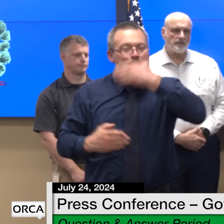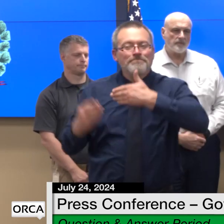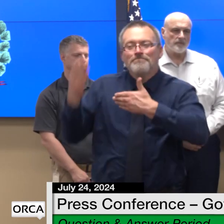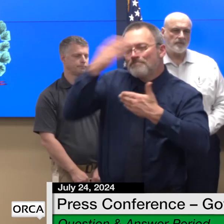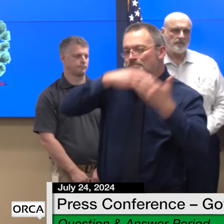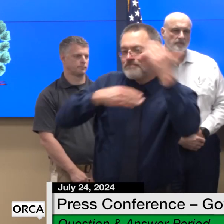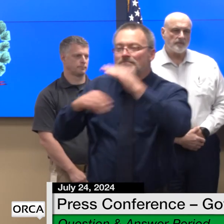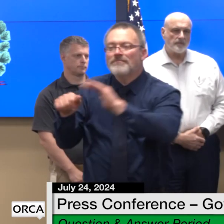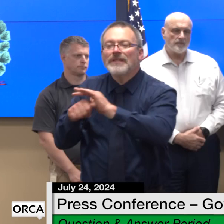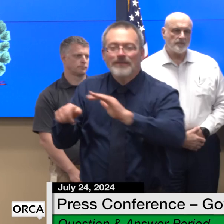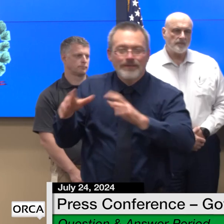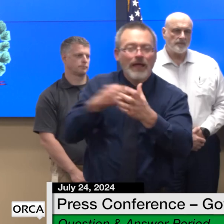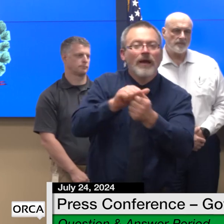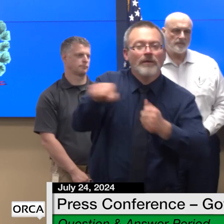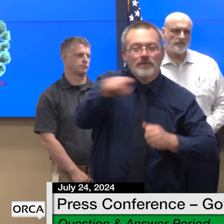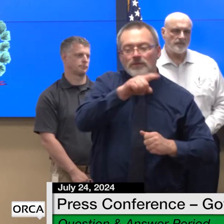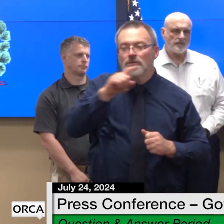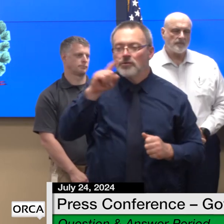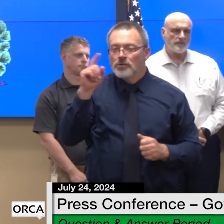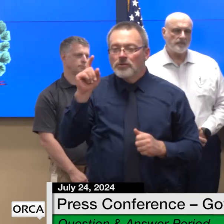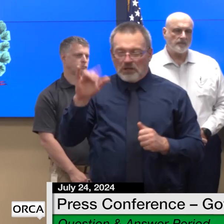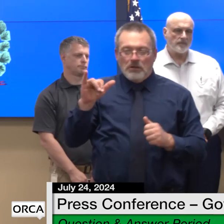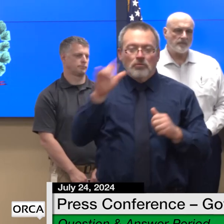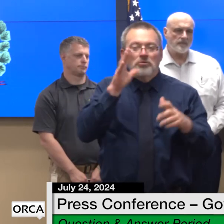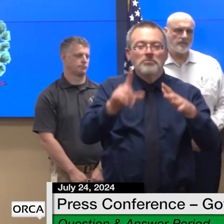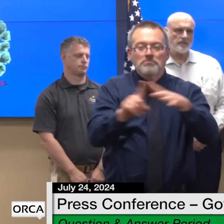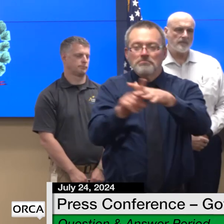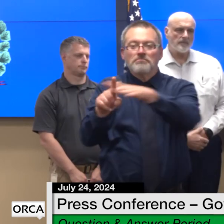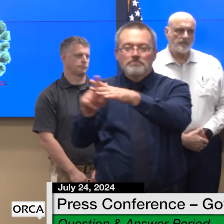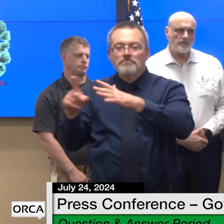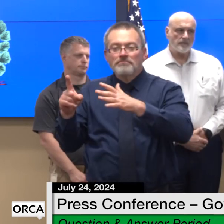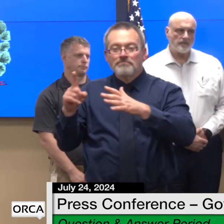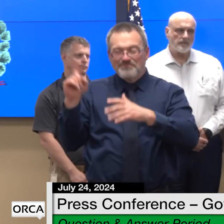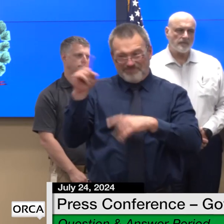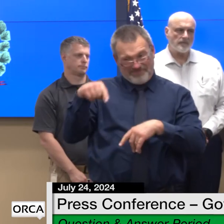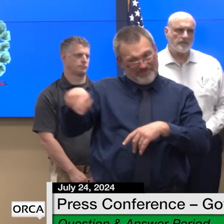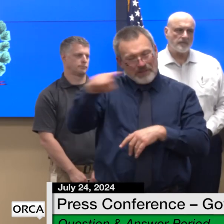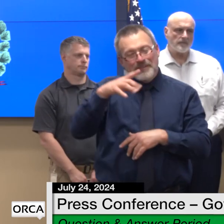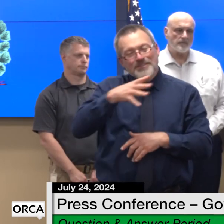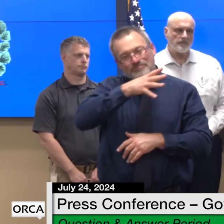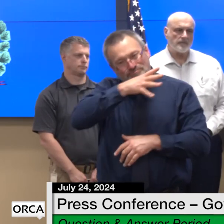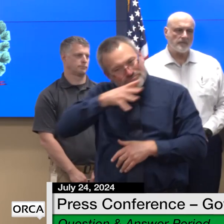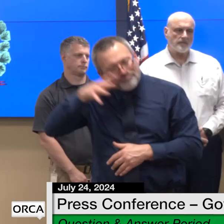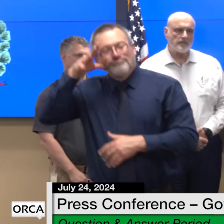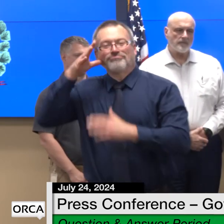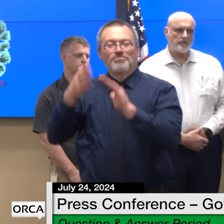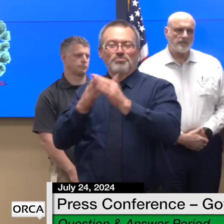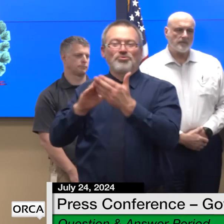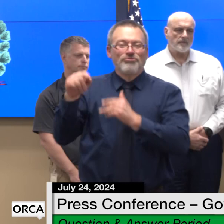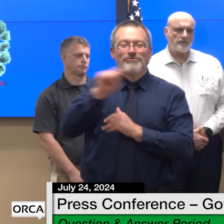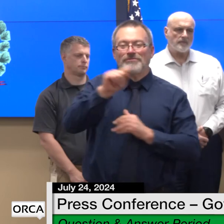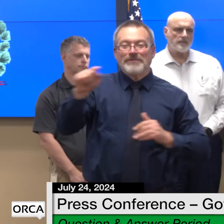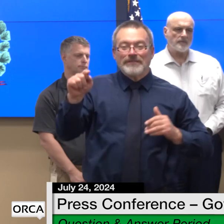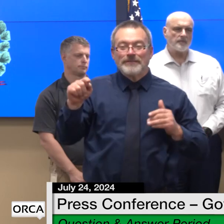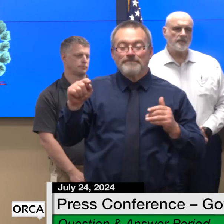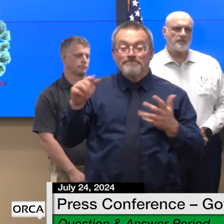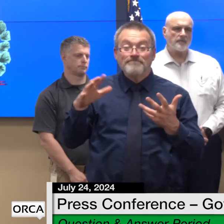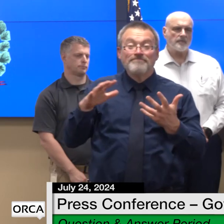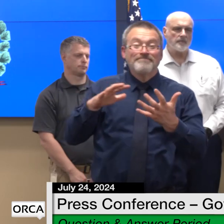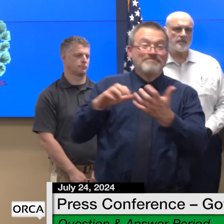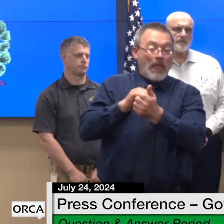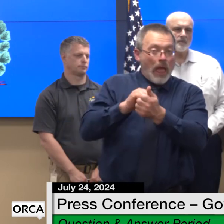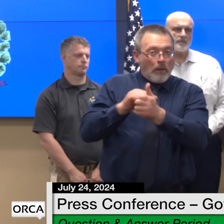some of these back roads in these communities. And the damage might have affected their homes.